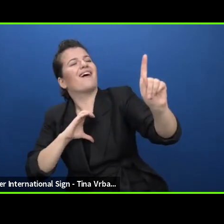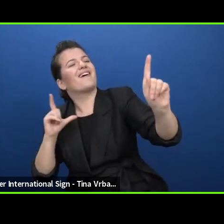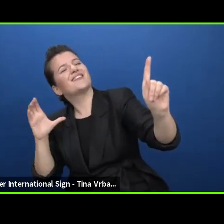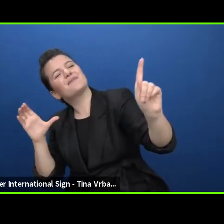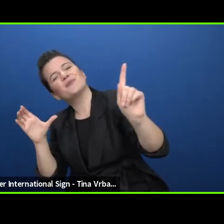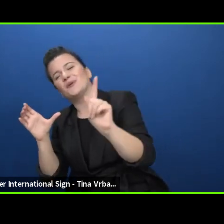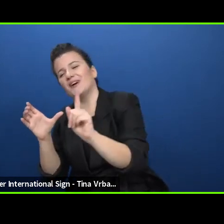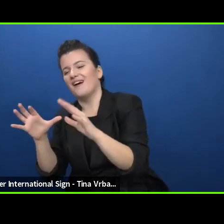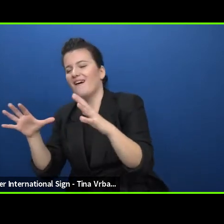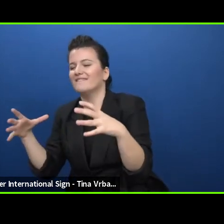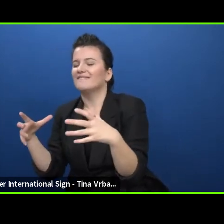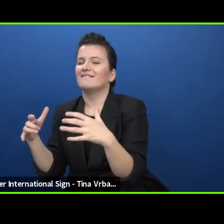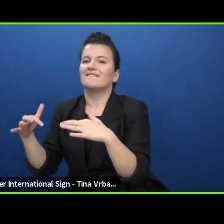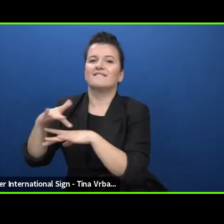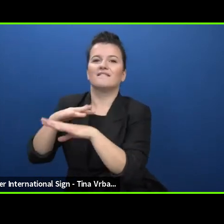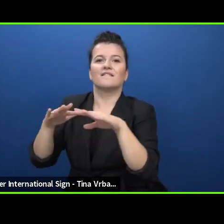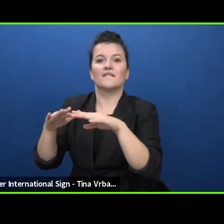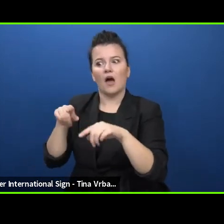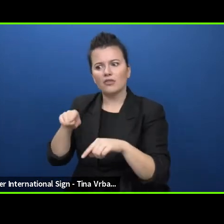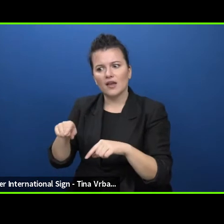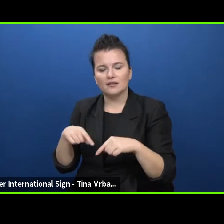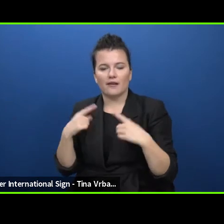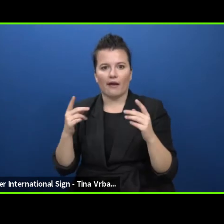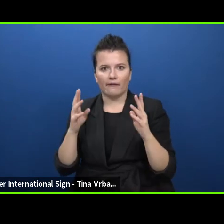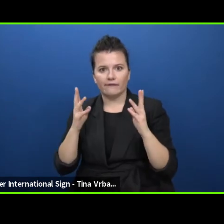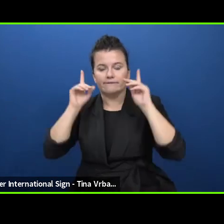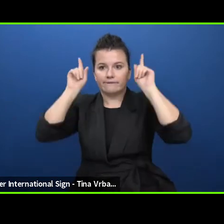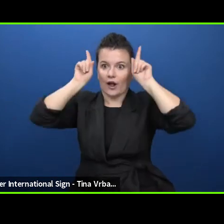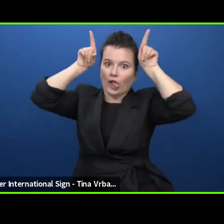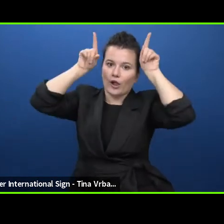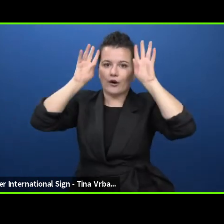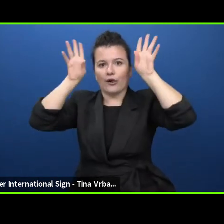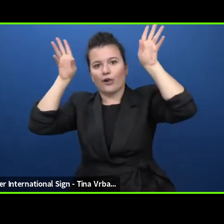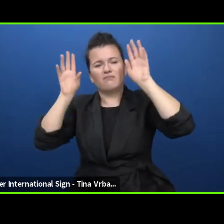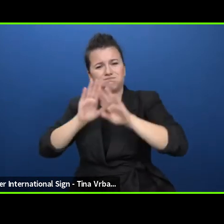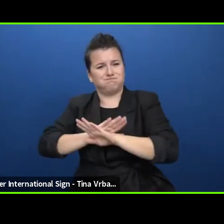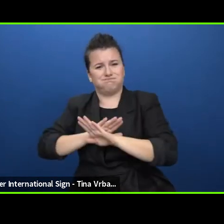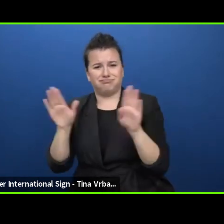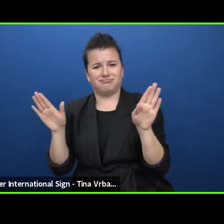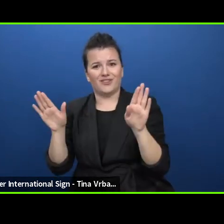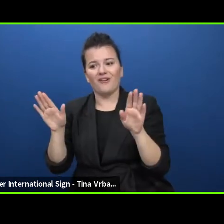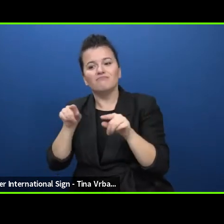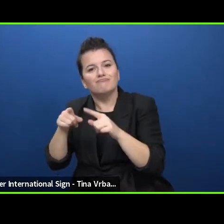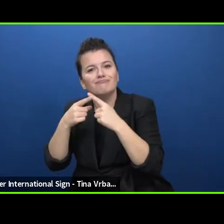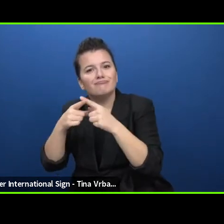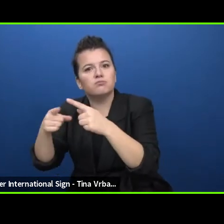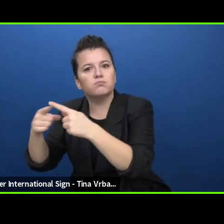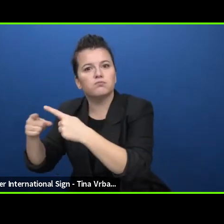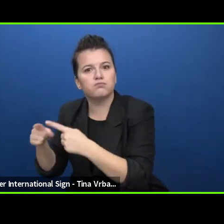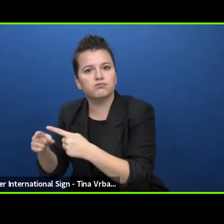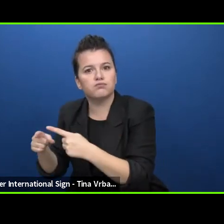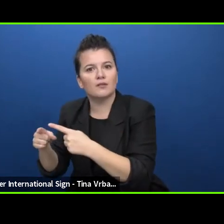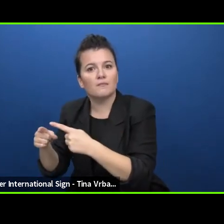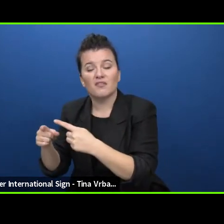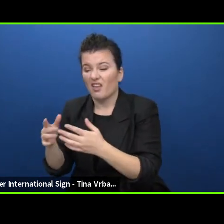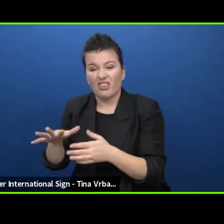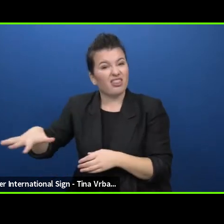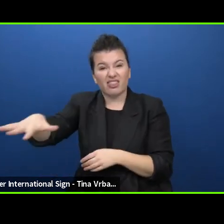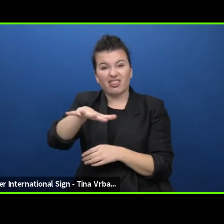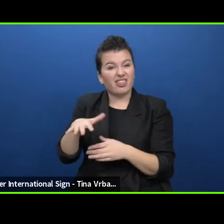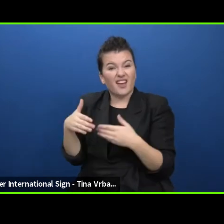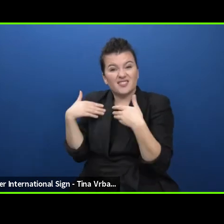It's not a freak show. Performed for the reaffirming joy of the paranoid normals. It is just what happens